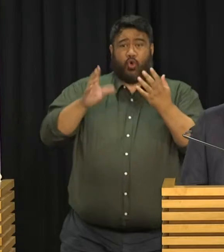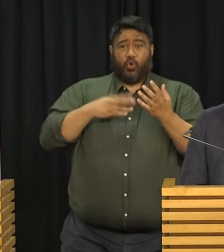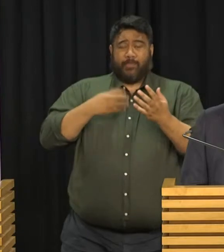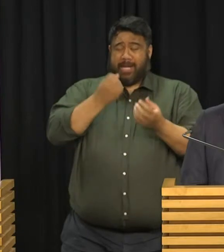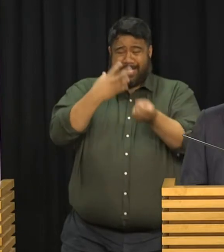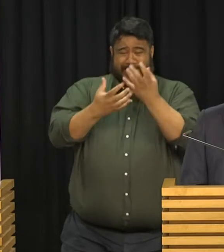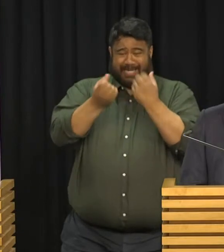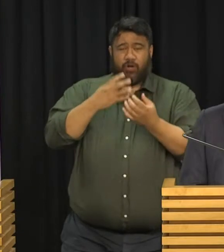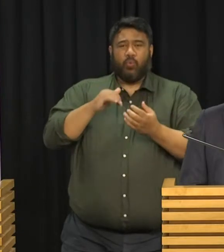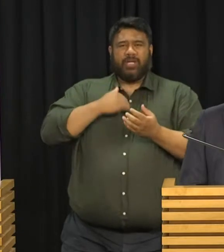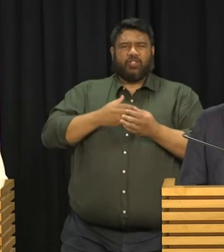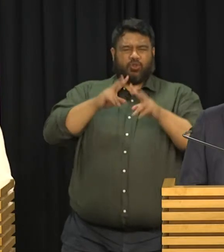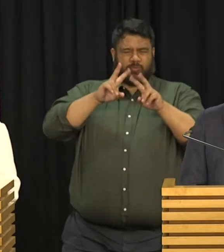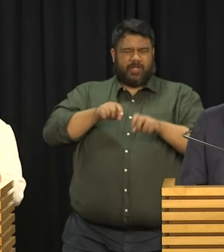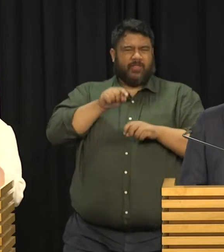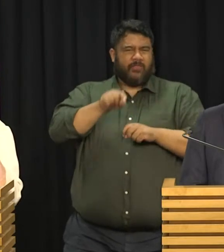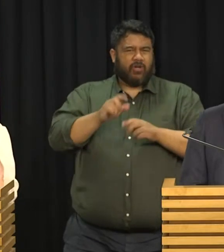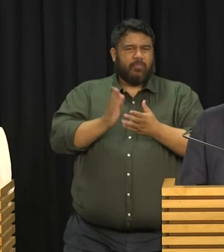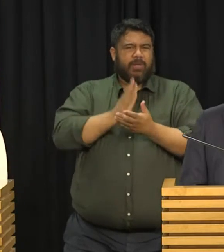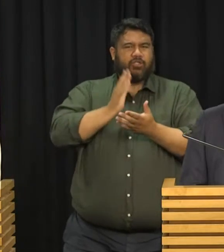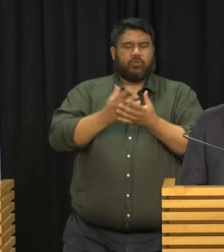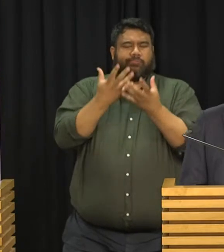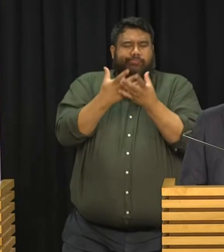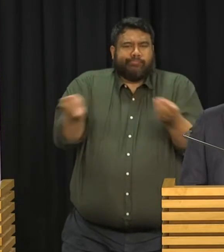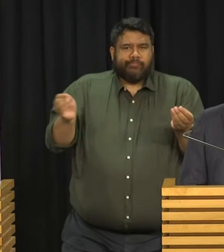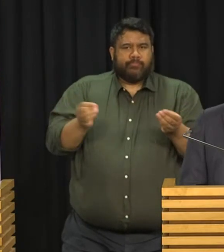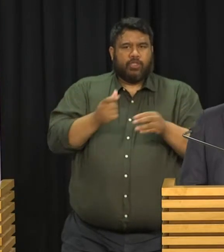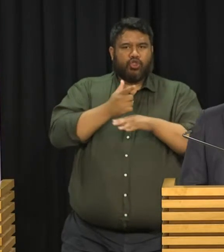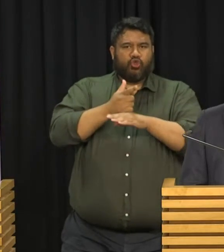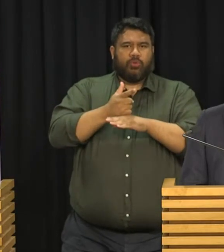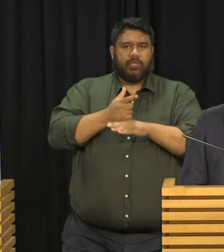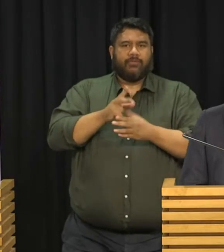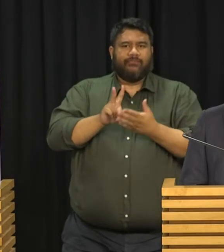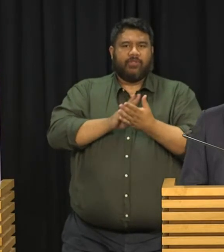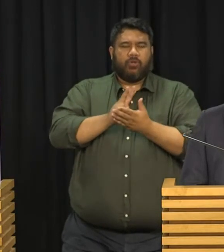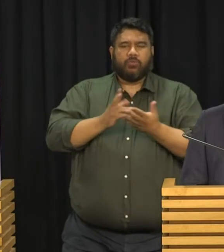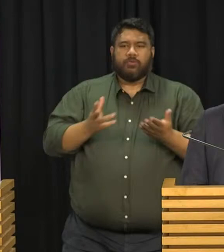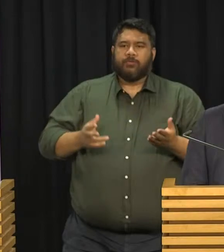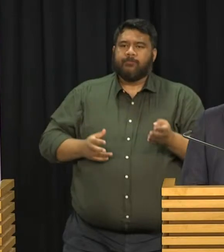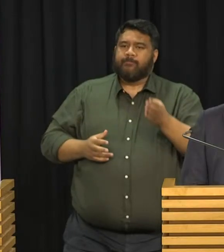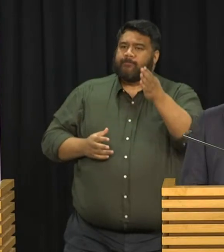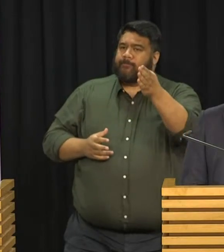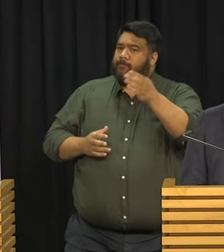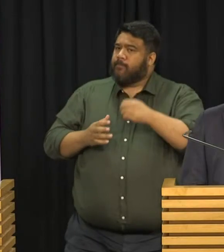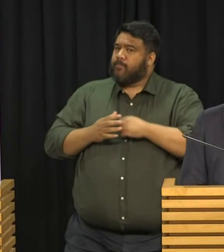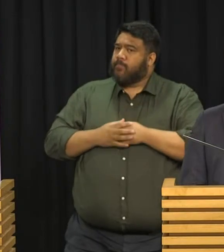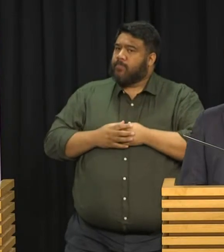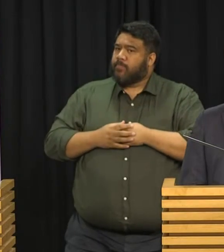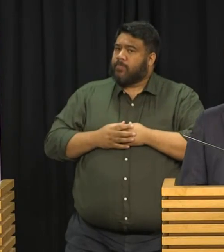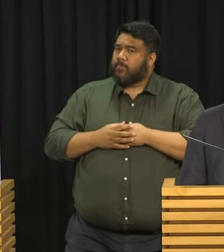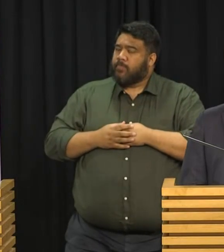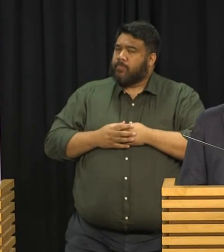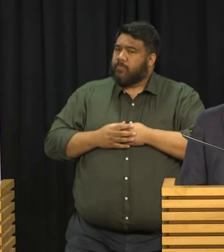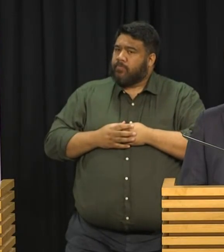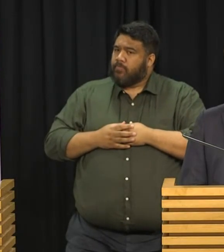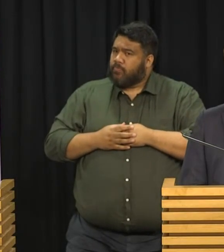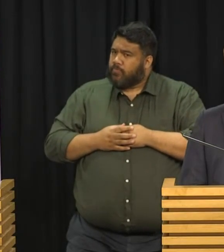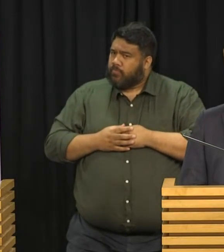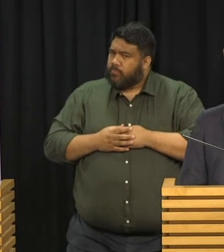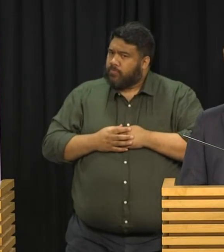all need to do a bit more work. Just around who I haven't, Mark. On so this sort of idea of a potential and then delay Henry, I'll come to you.